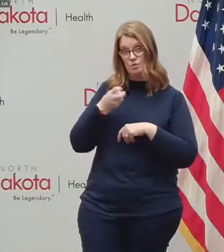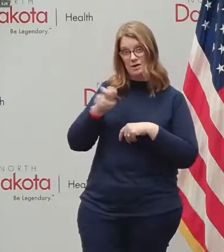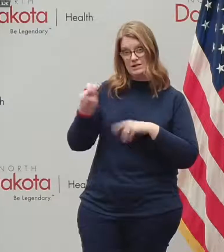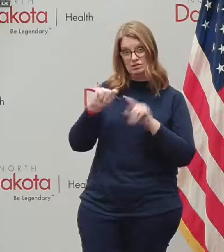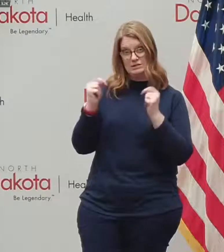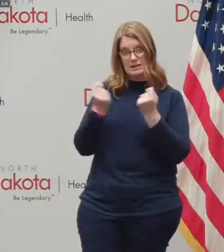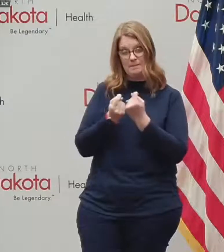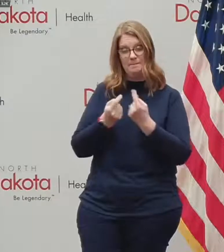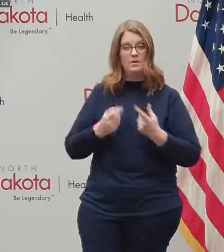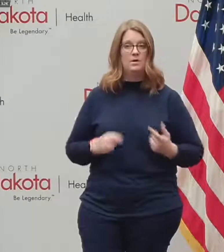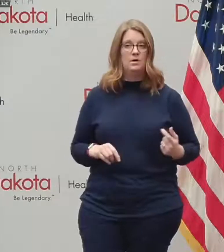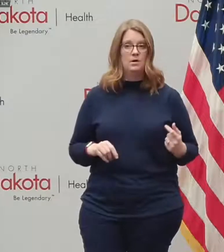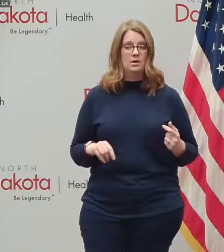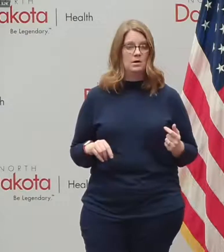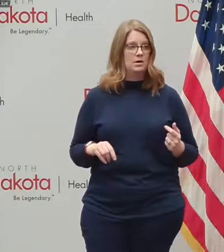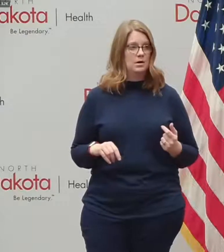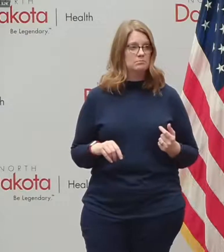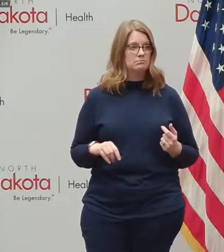Well, I